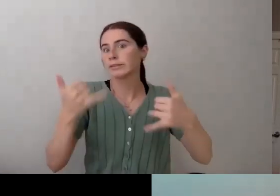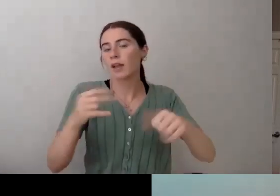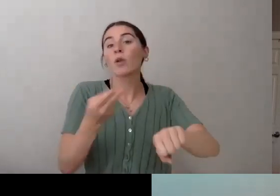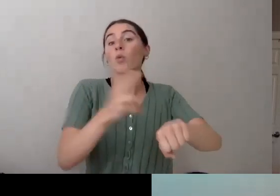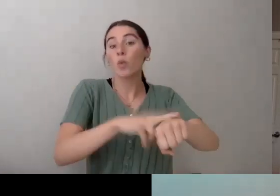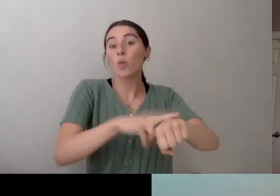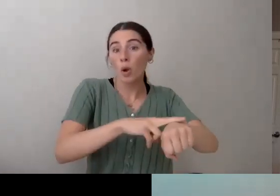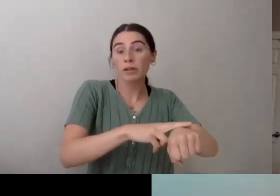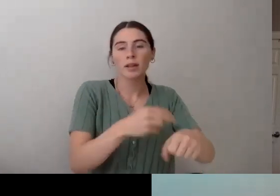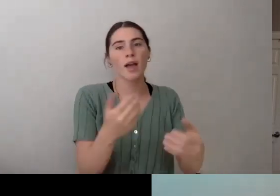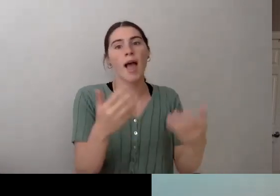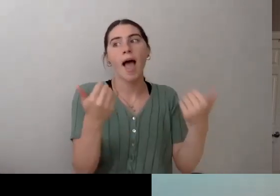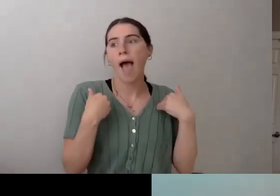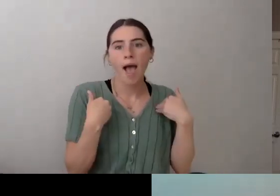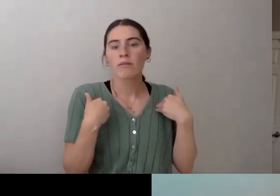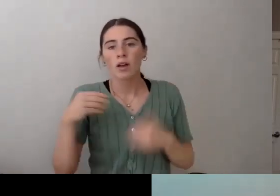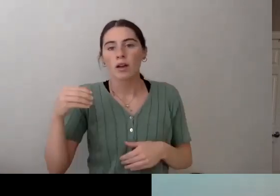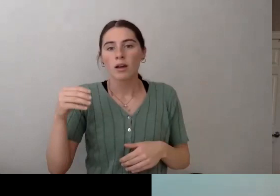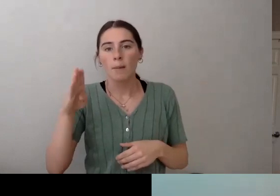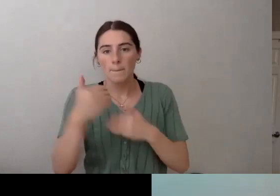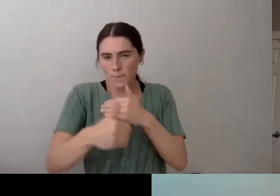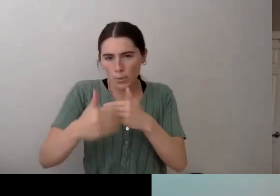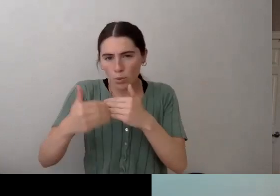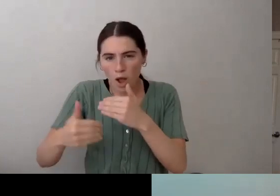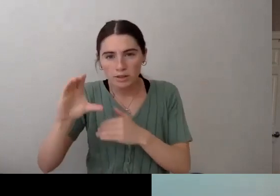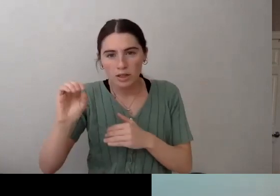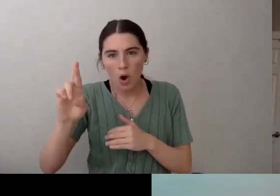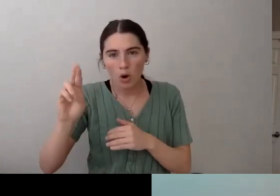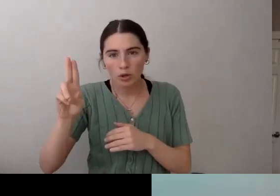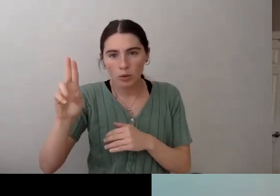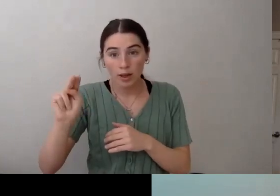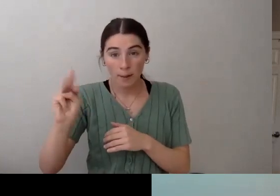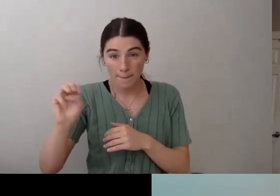actually going to do is use almond flour.